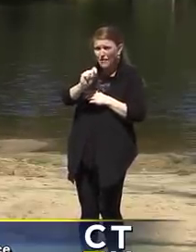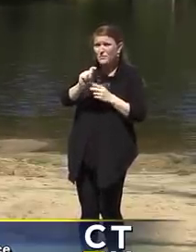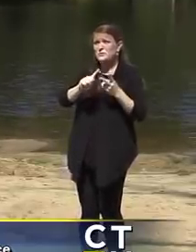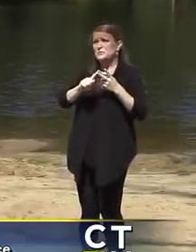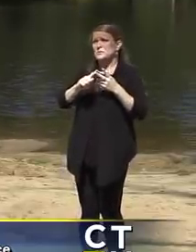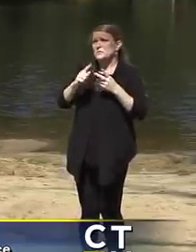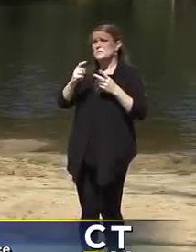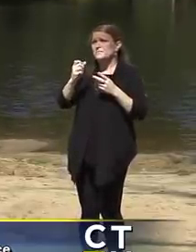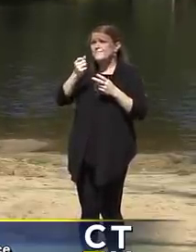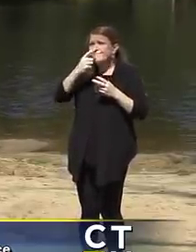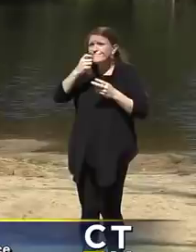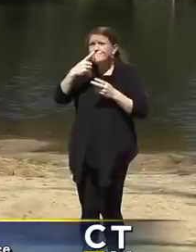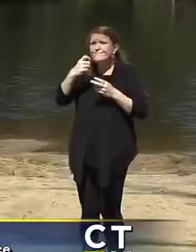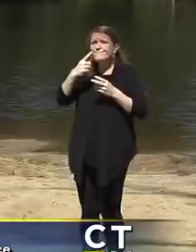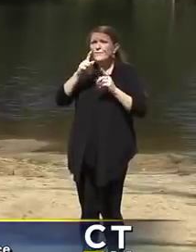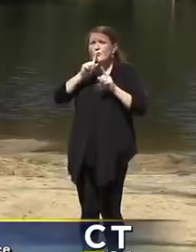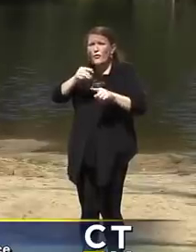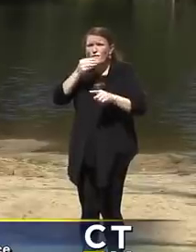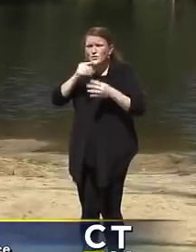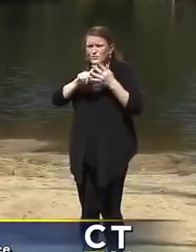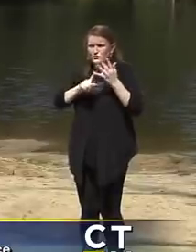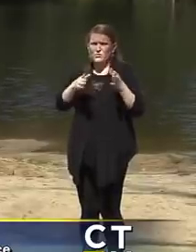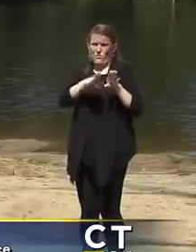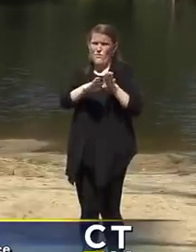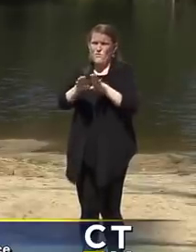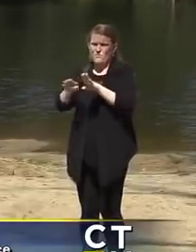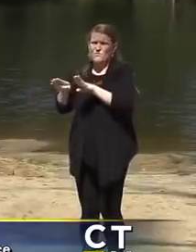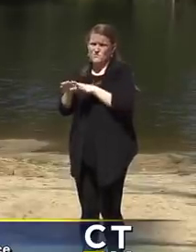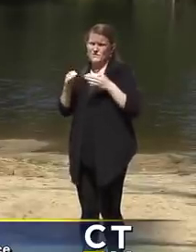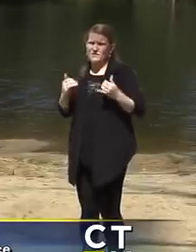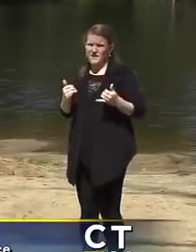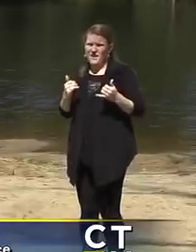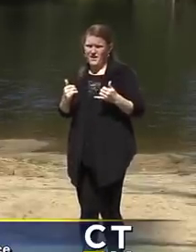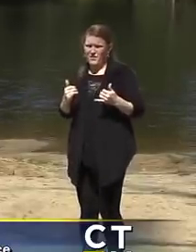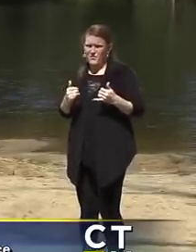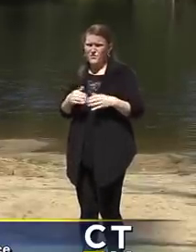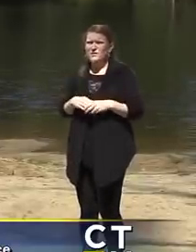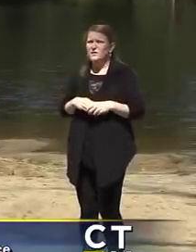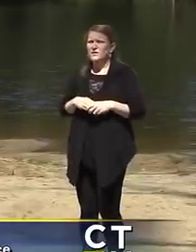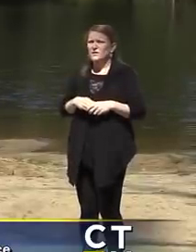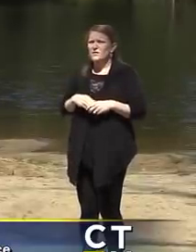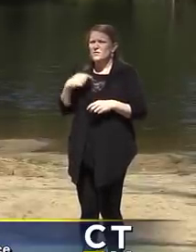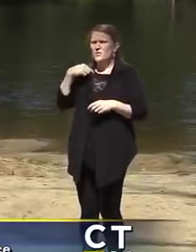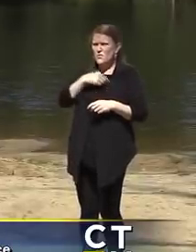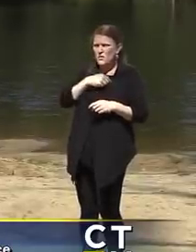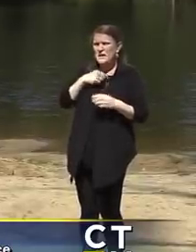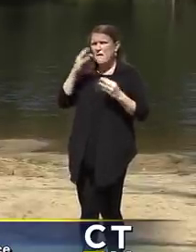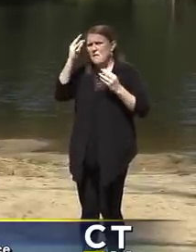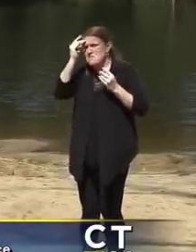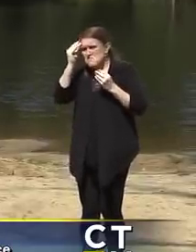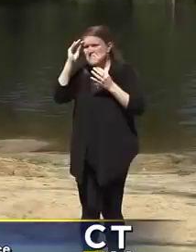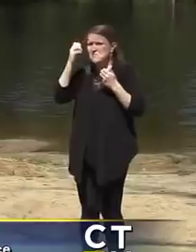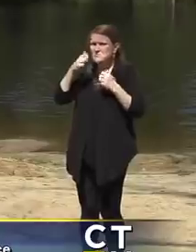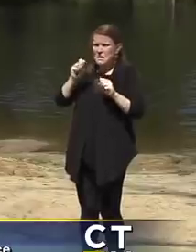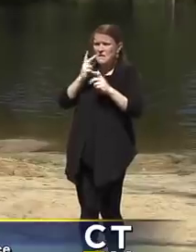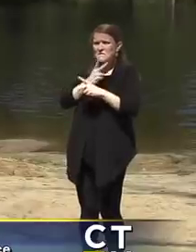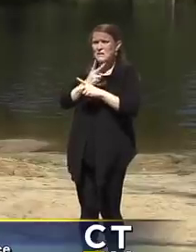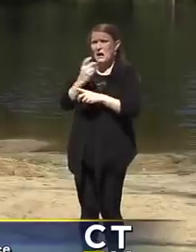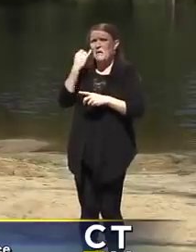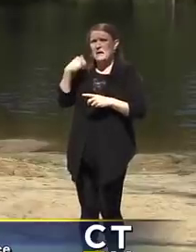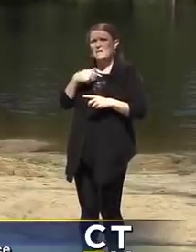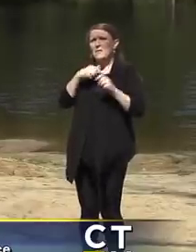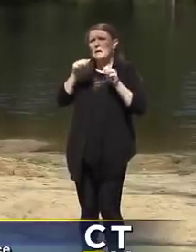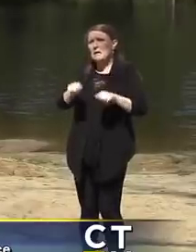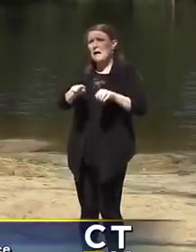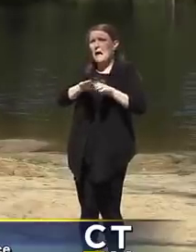closed. We are asking folks, we are evaluating the ability to change and open up those facilities through the